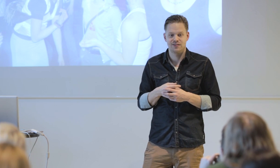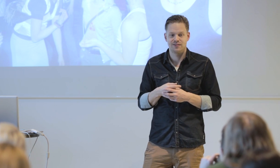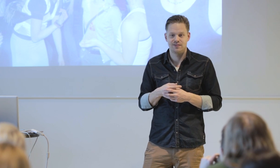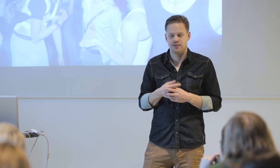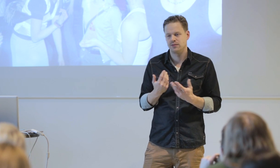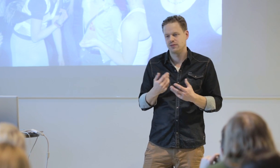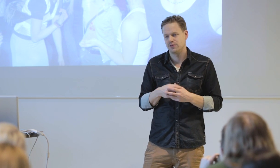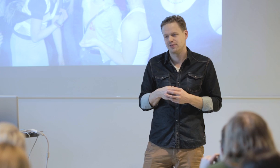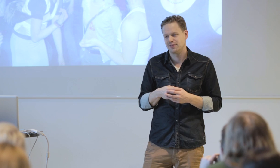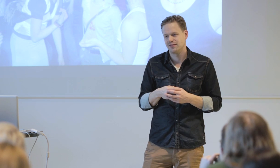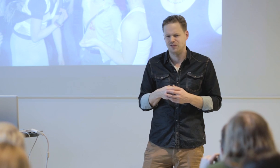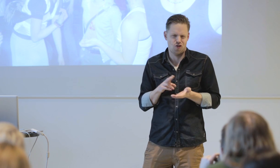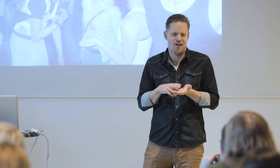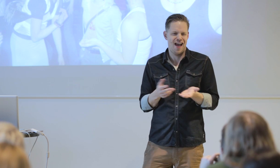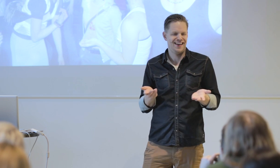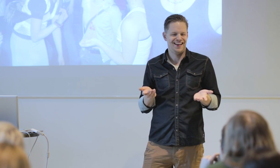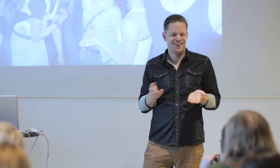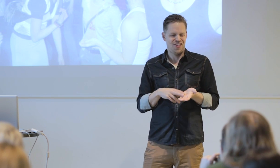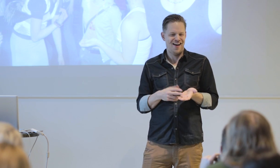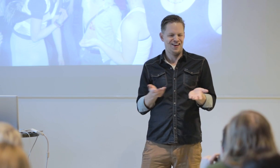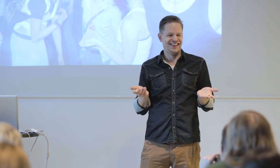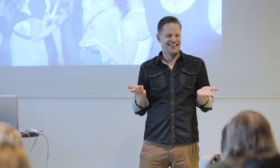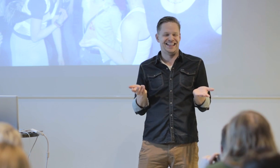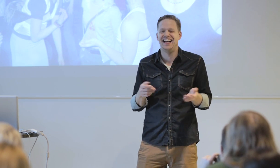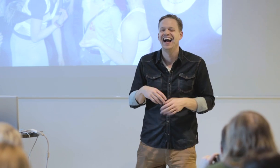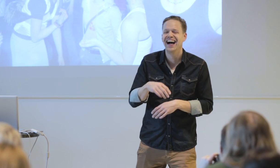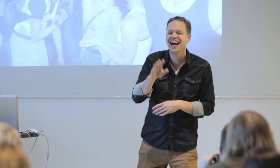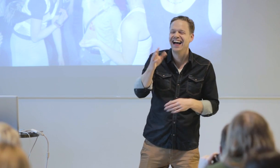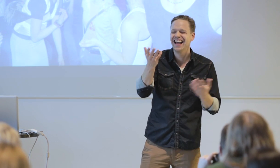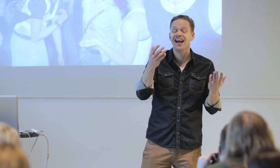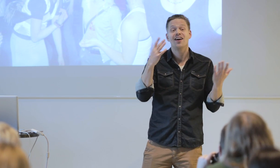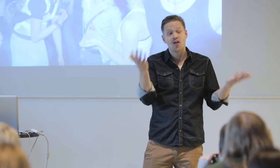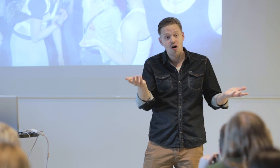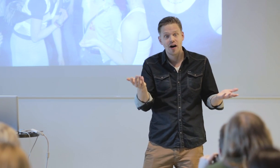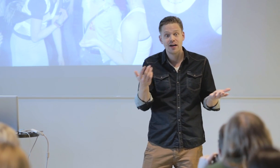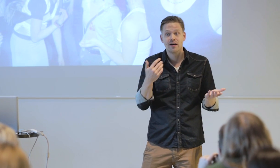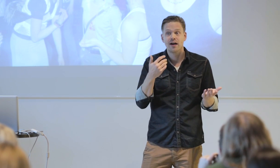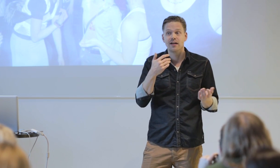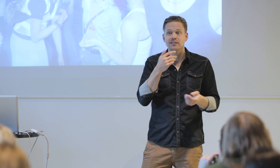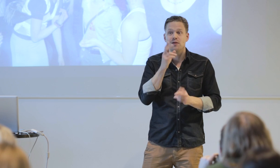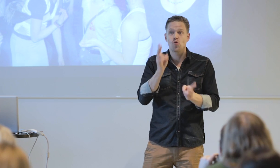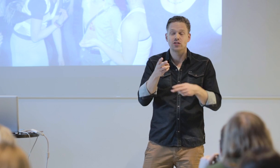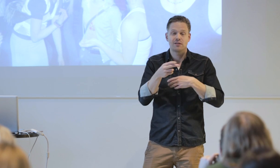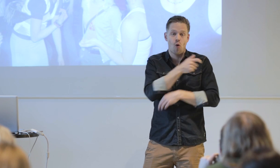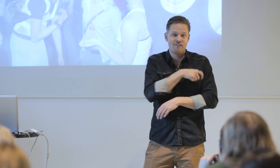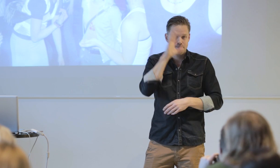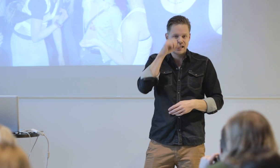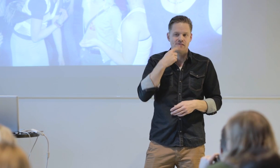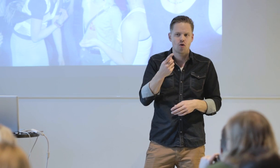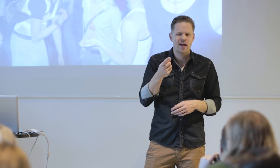good signing it. Of course, yeah, go figure. Yeah, but anyway, also